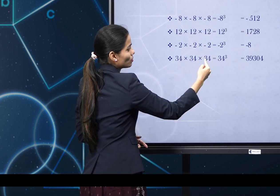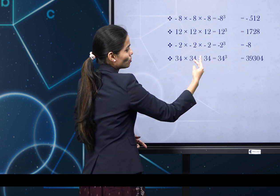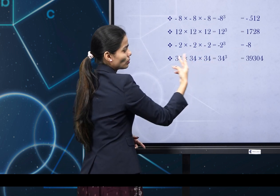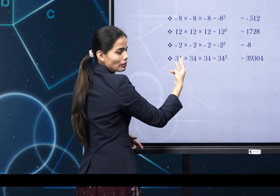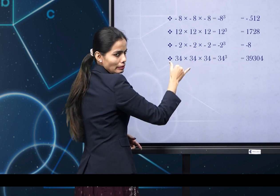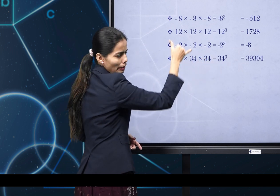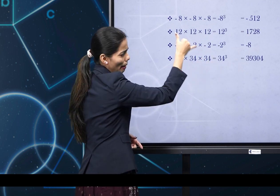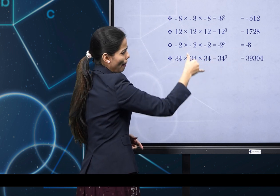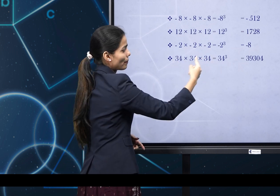39,304.